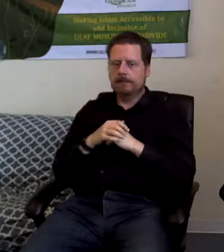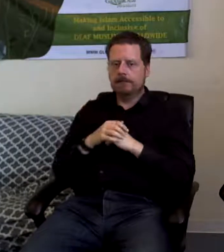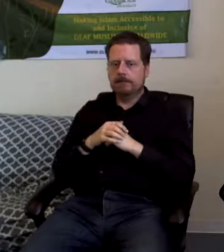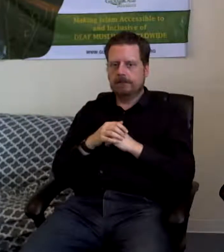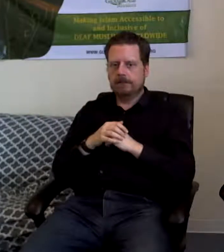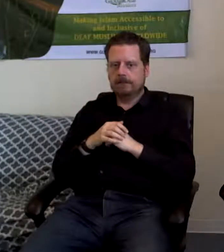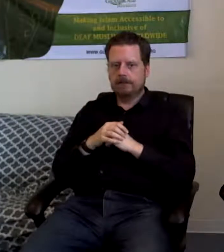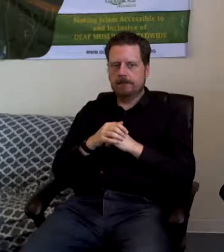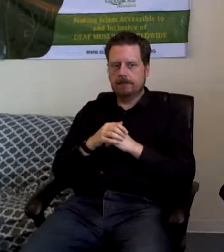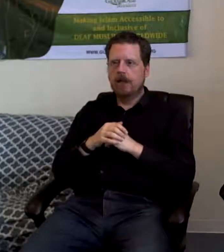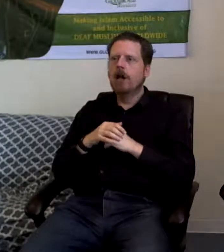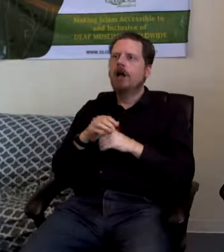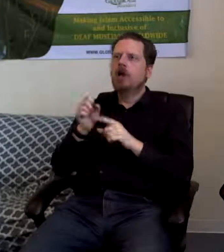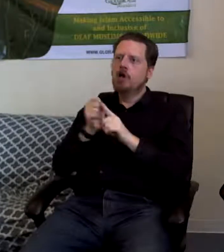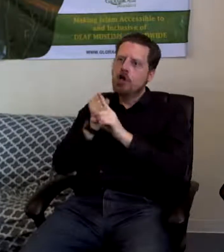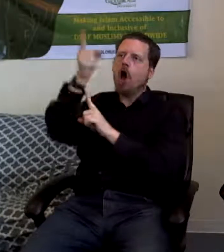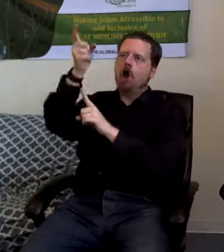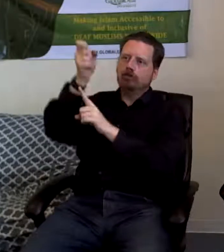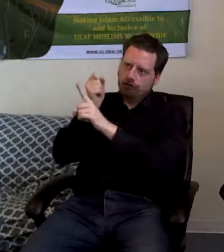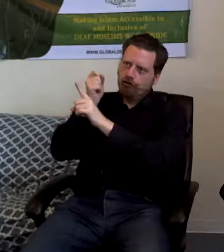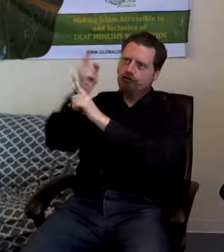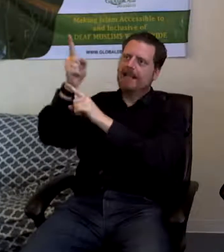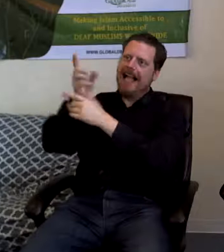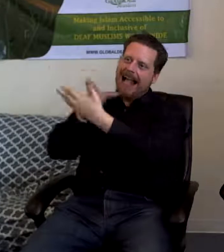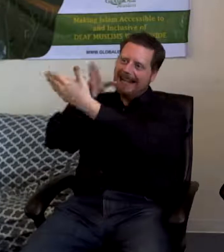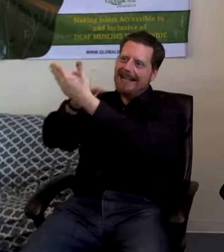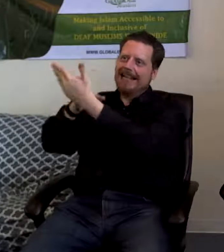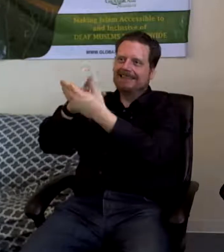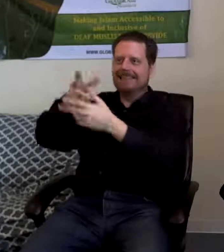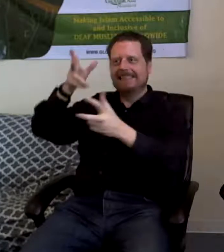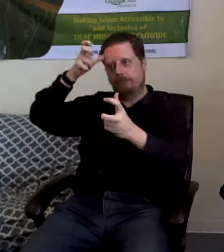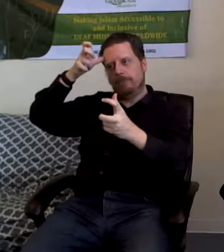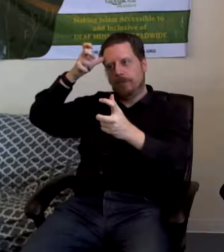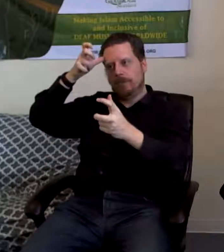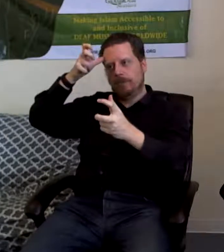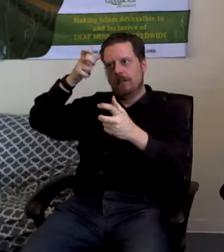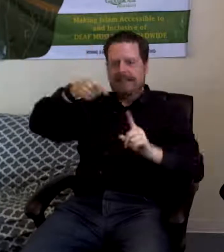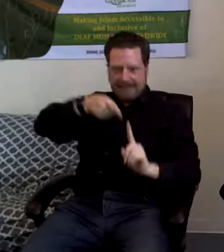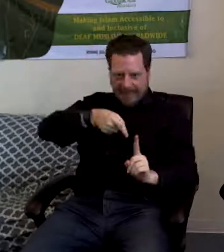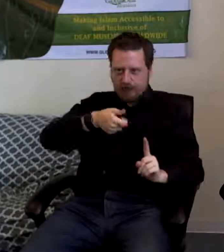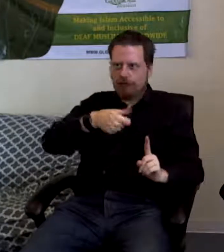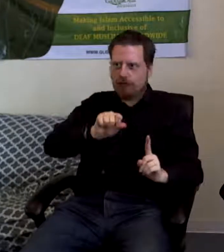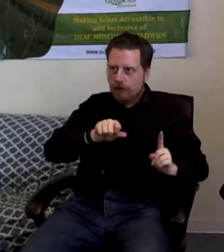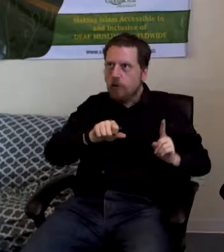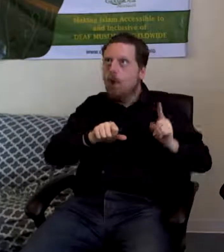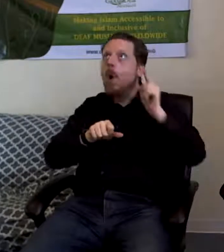devils who used to go up to heaven trying to peek,